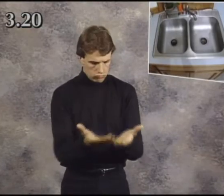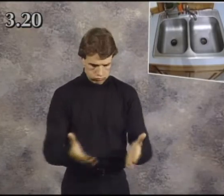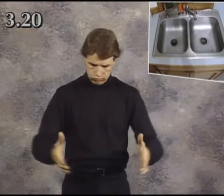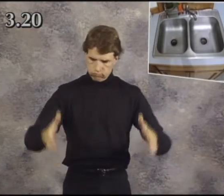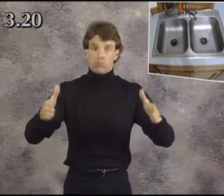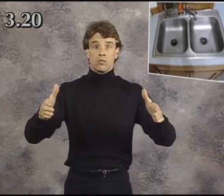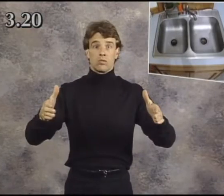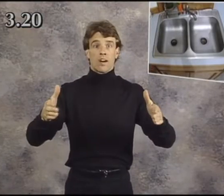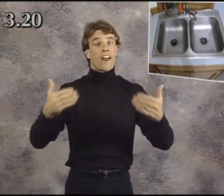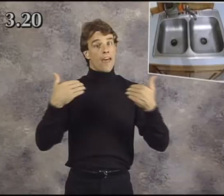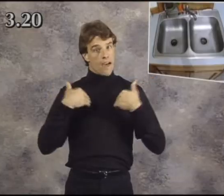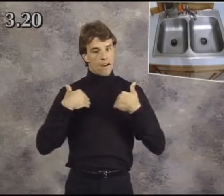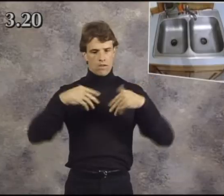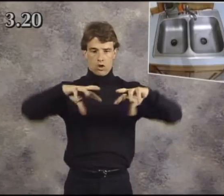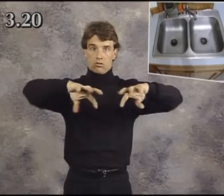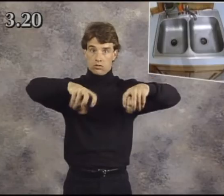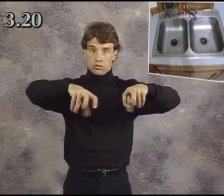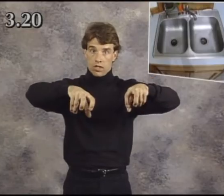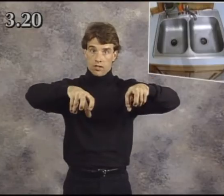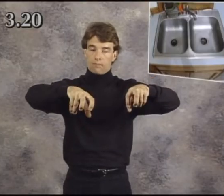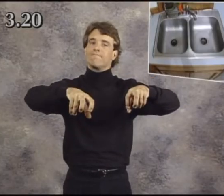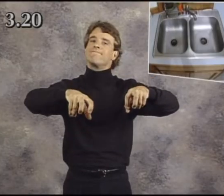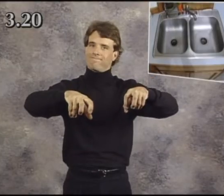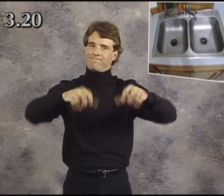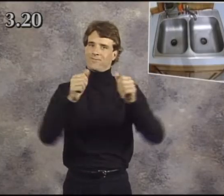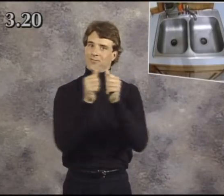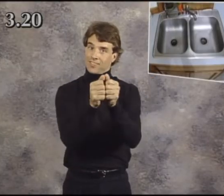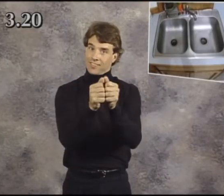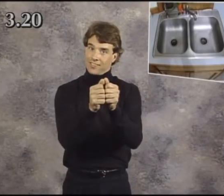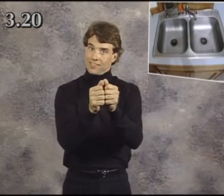shape and how you use it.